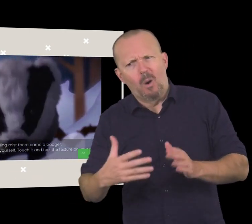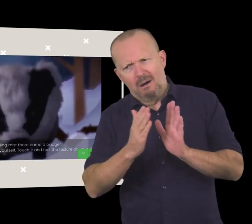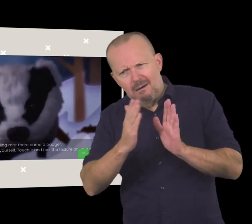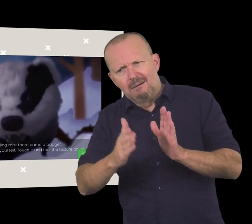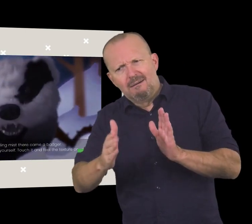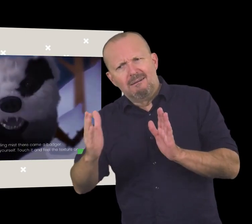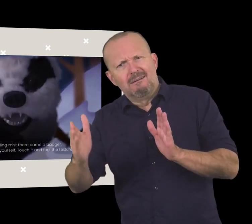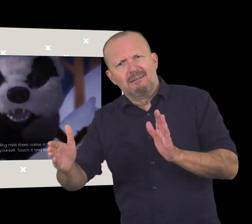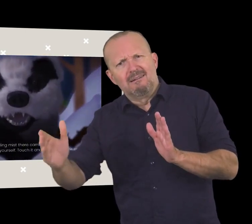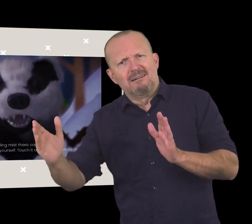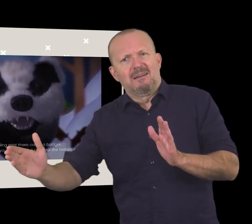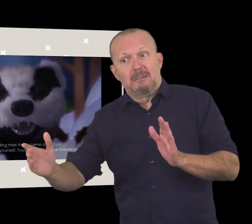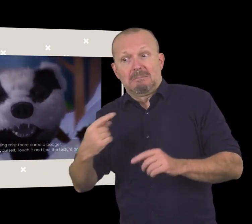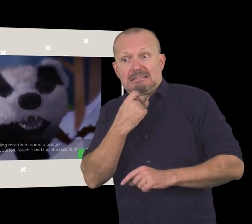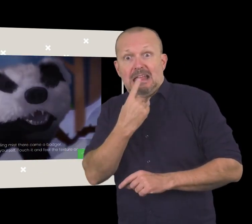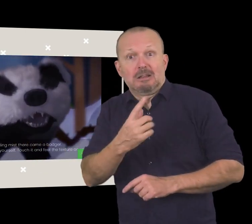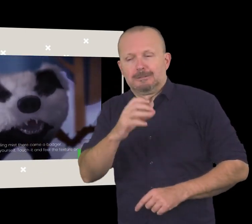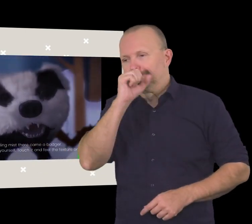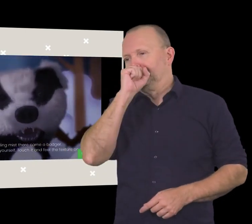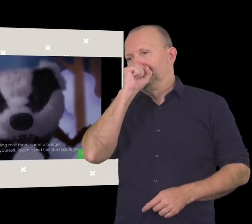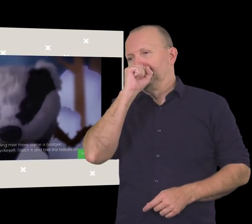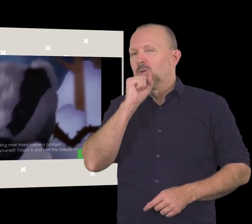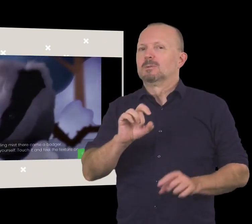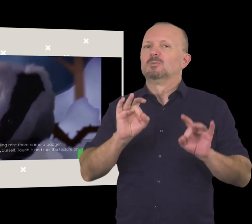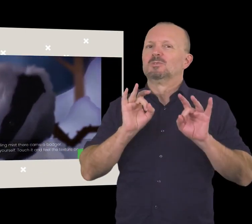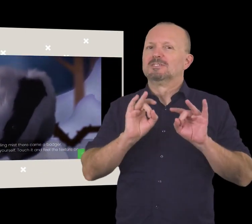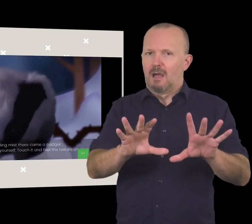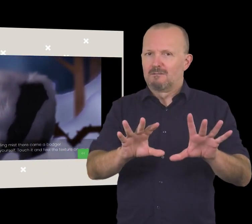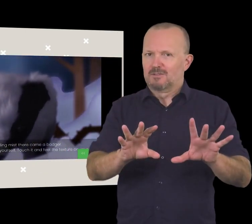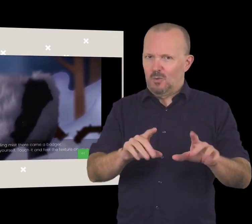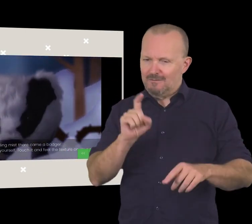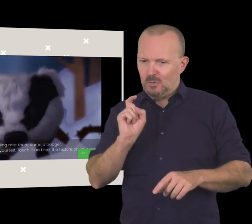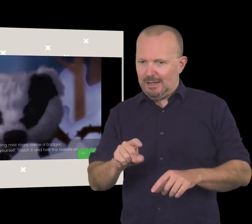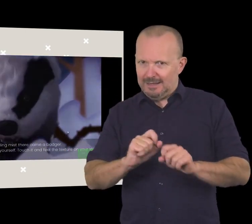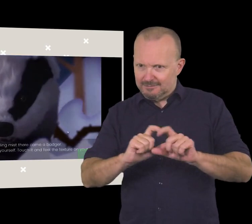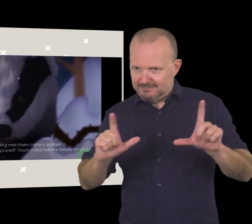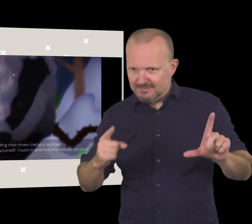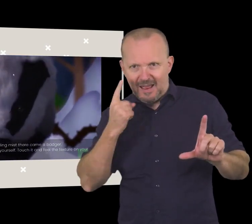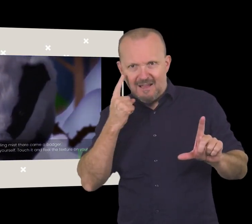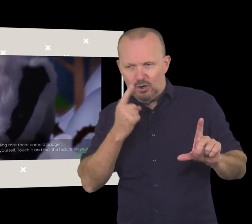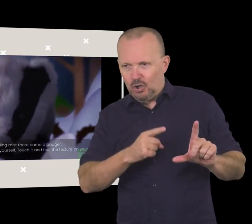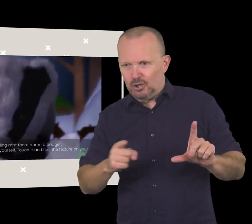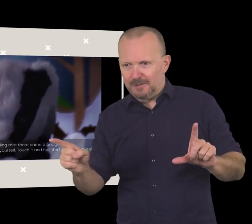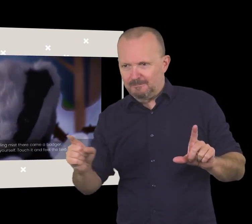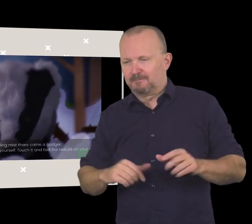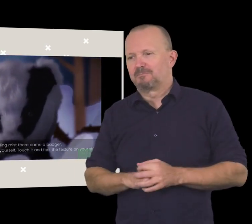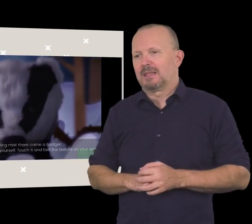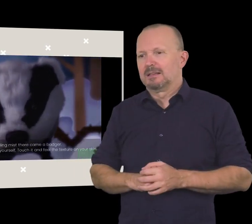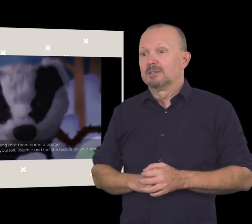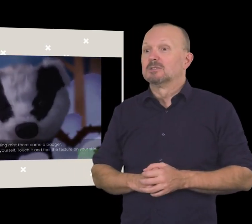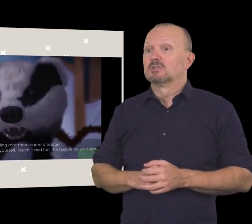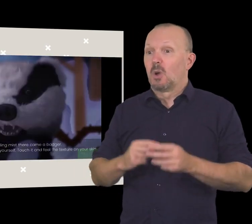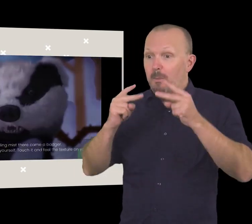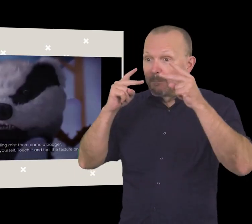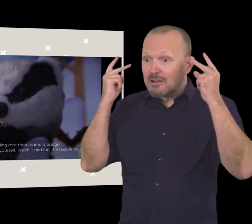So we have a few more scenes, so you'll actually have to go and explore the rest of it yourselves.